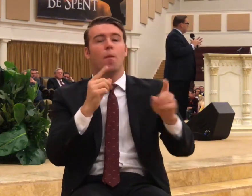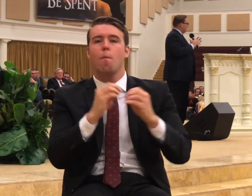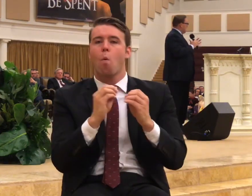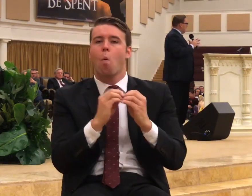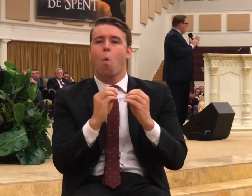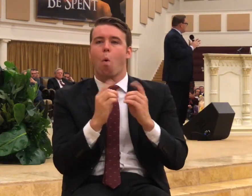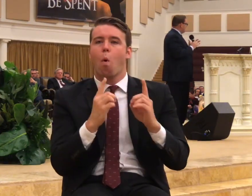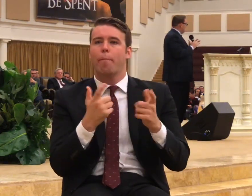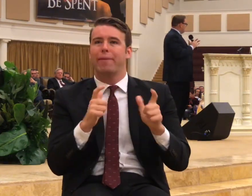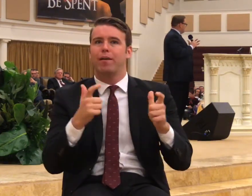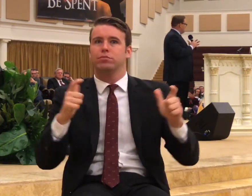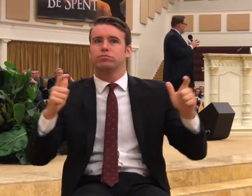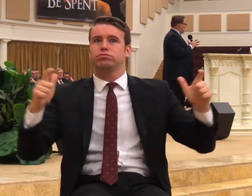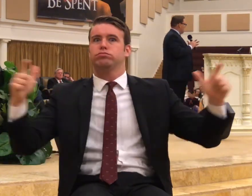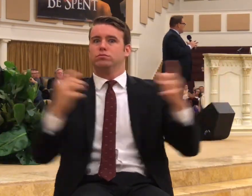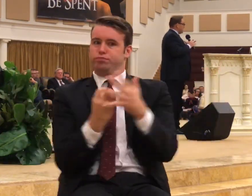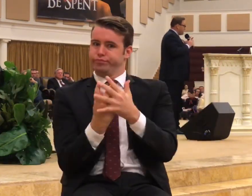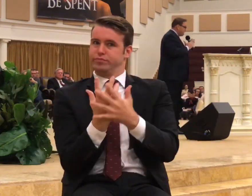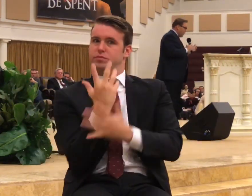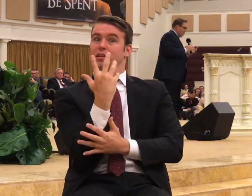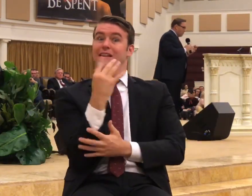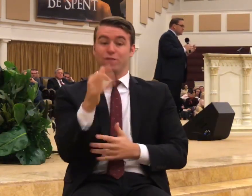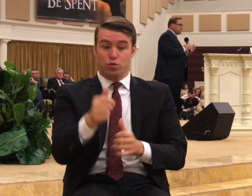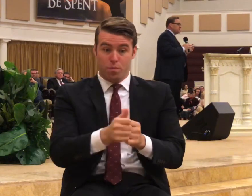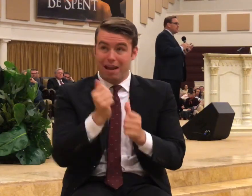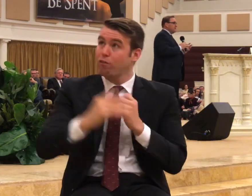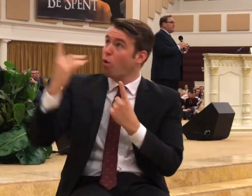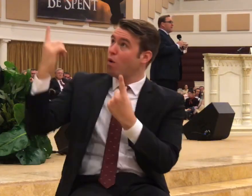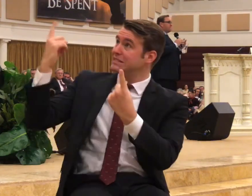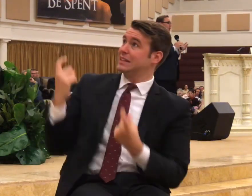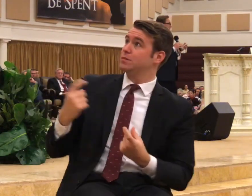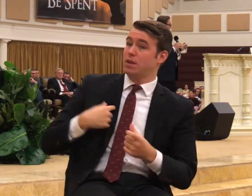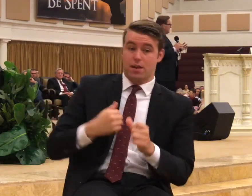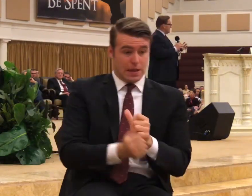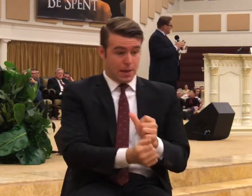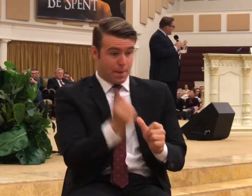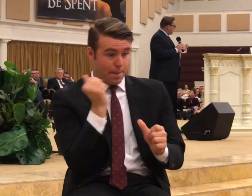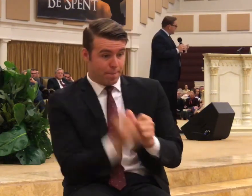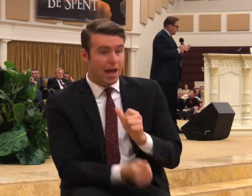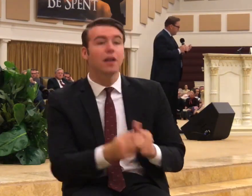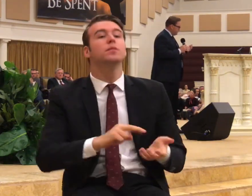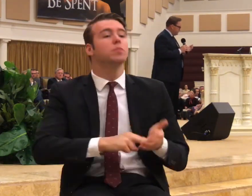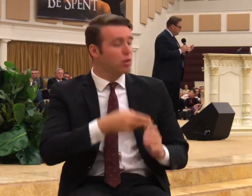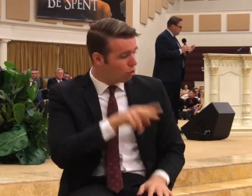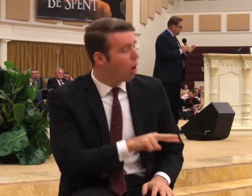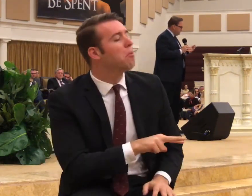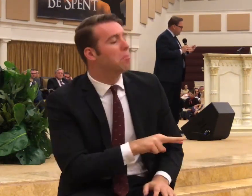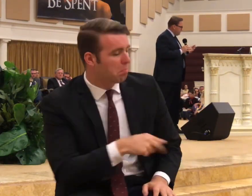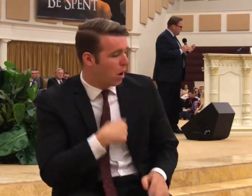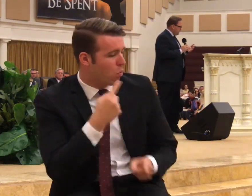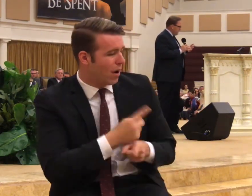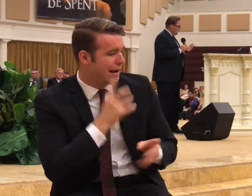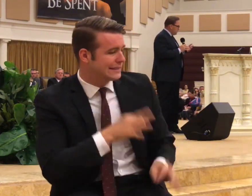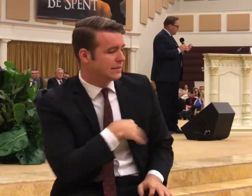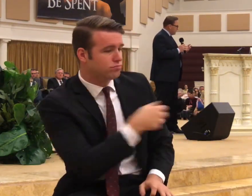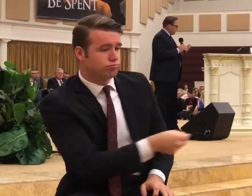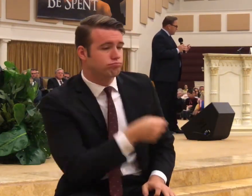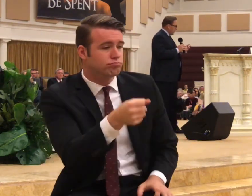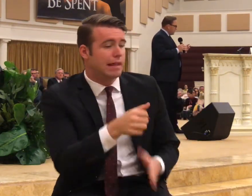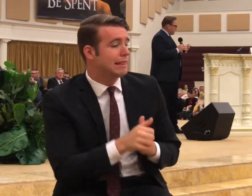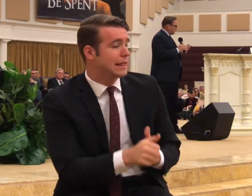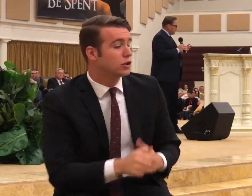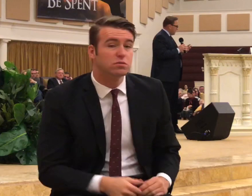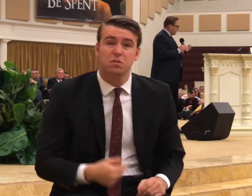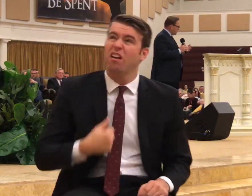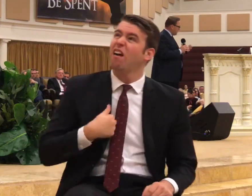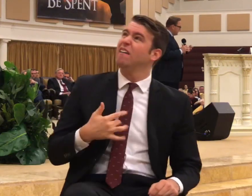And by passing it, it confirms the appointment to leadership. All of you people that